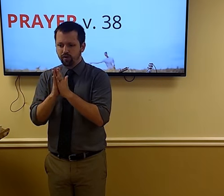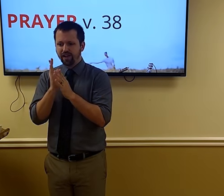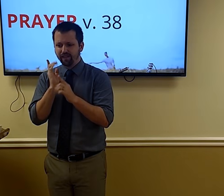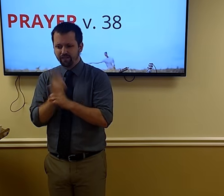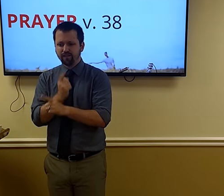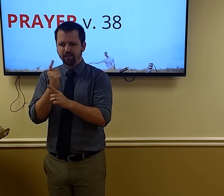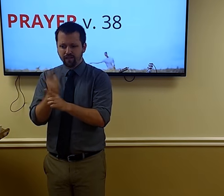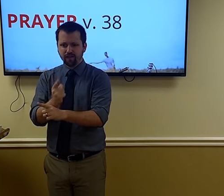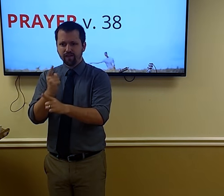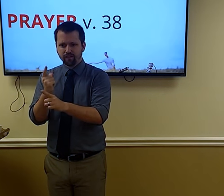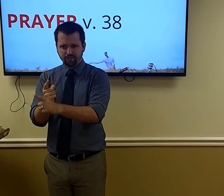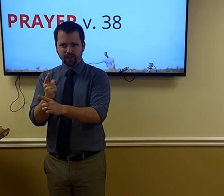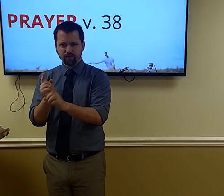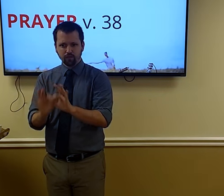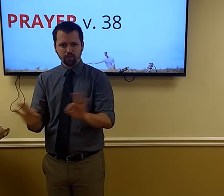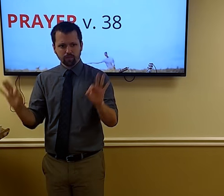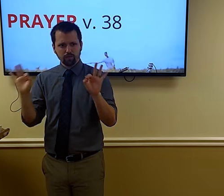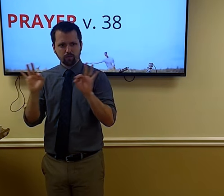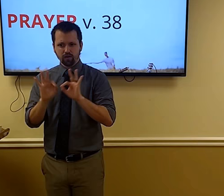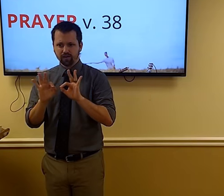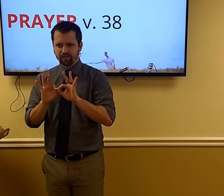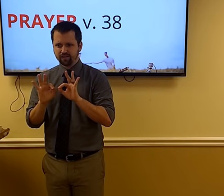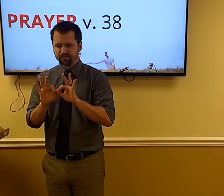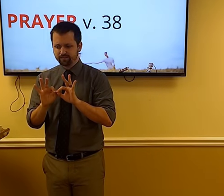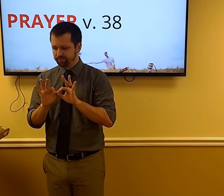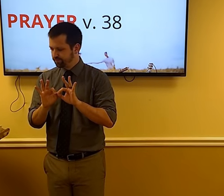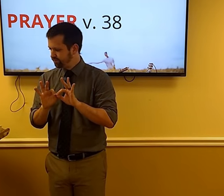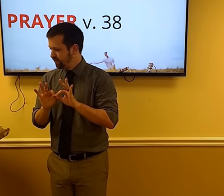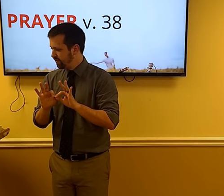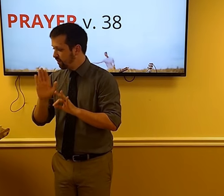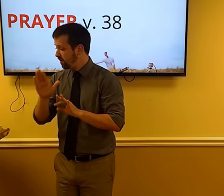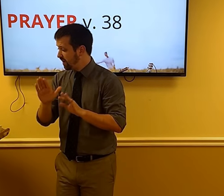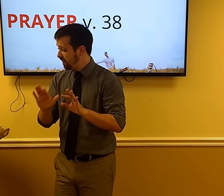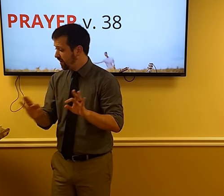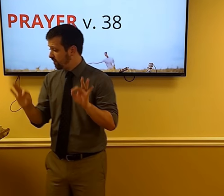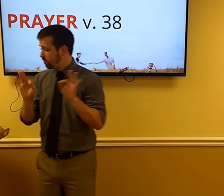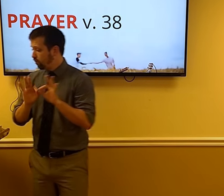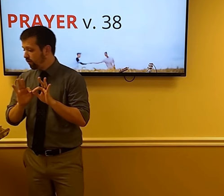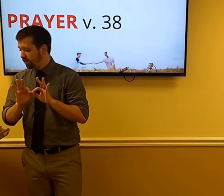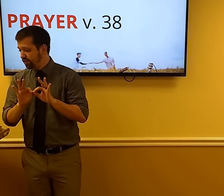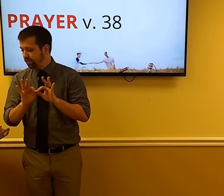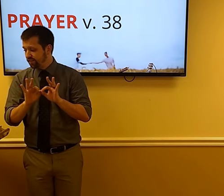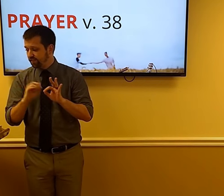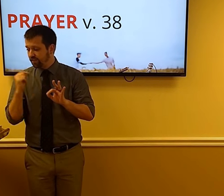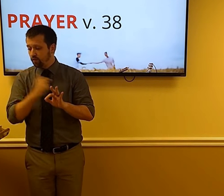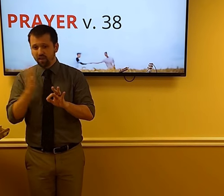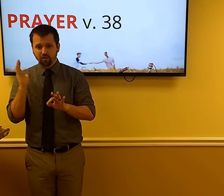Pray. Faithful. Important. So, and it's important that we